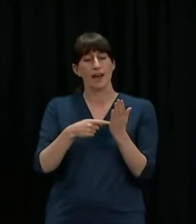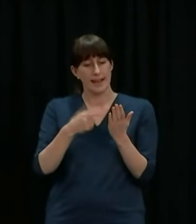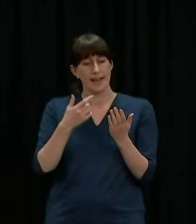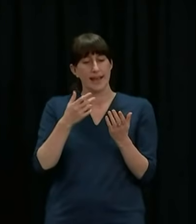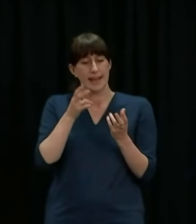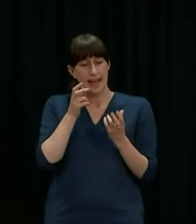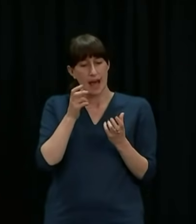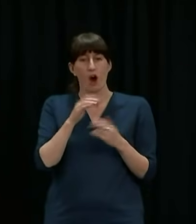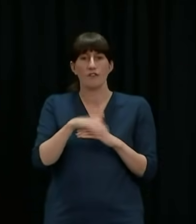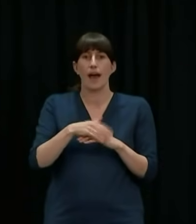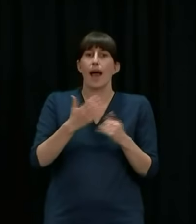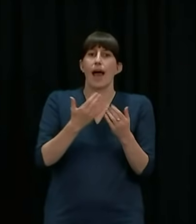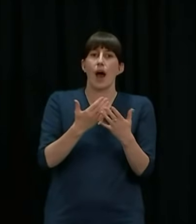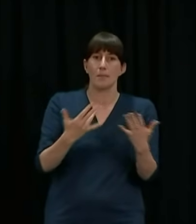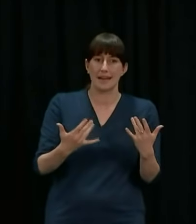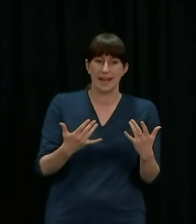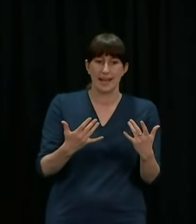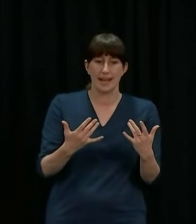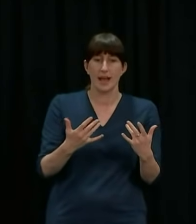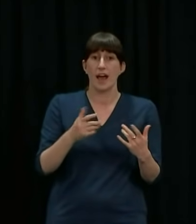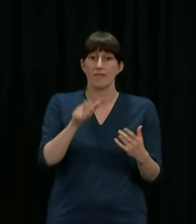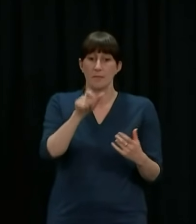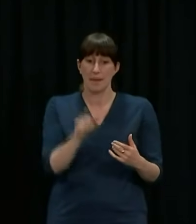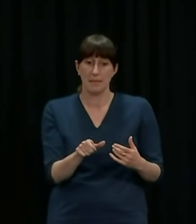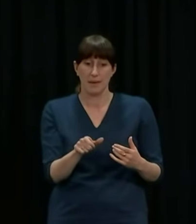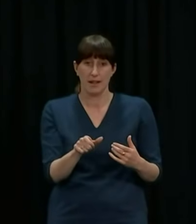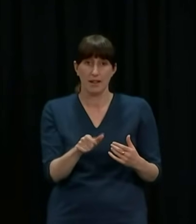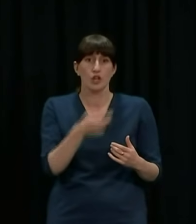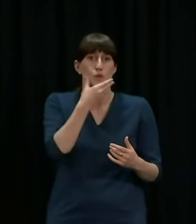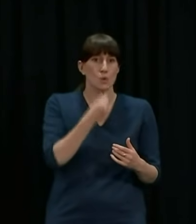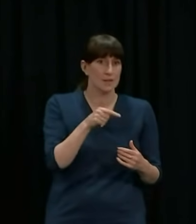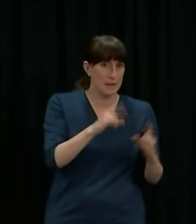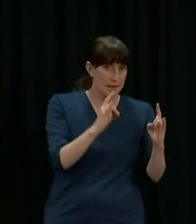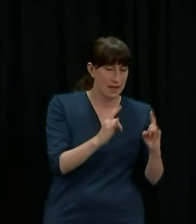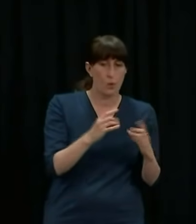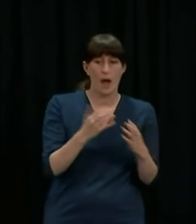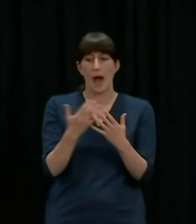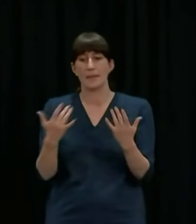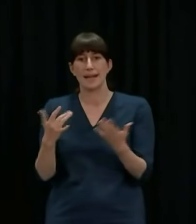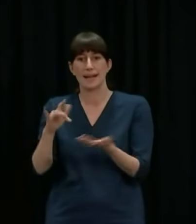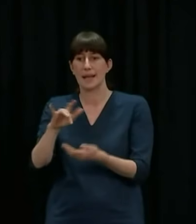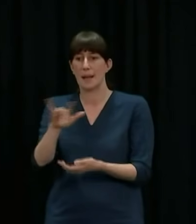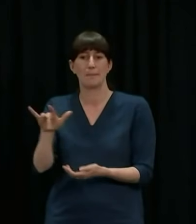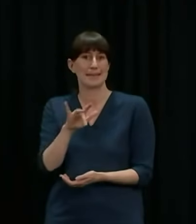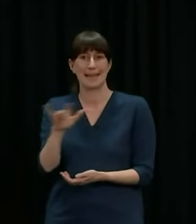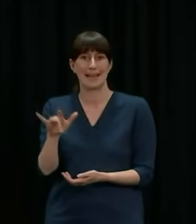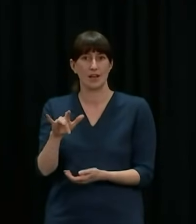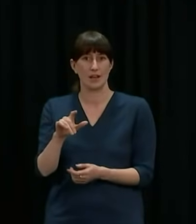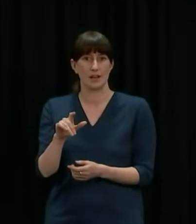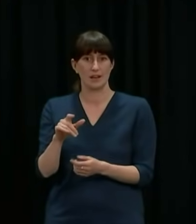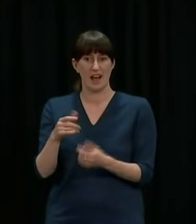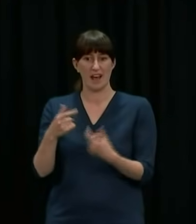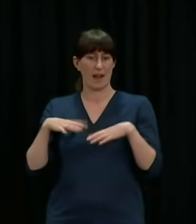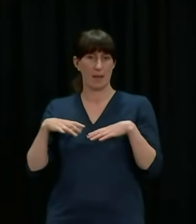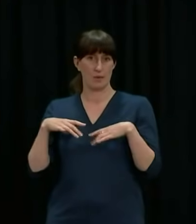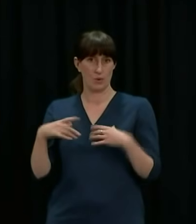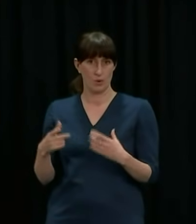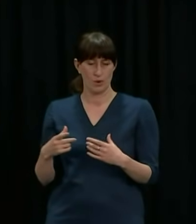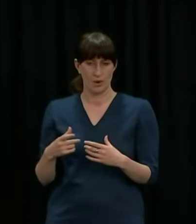or not filled in every hospital around the country, and generally that sits between 60% and 70% nationally each